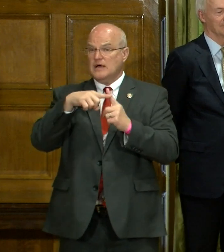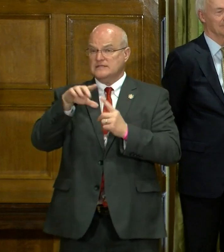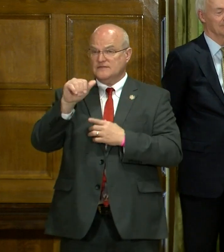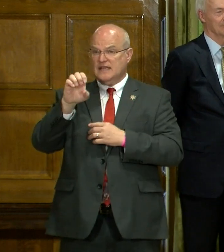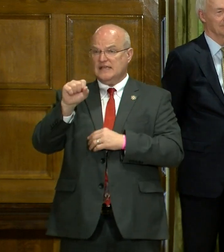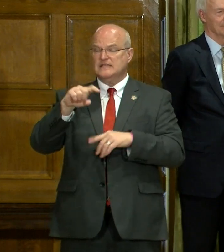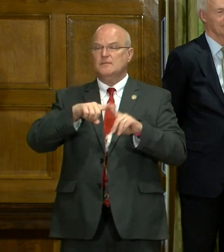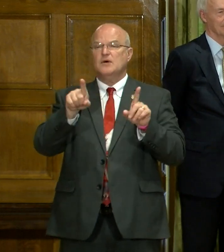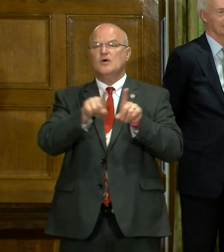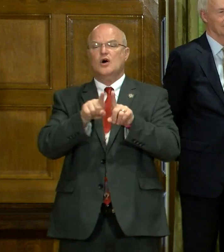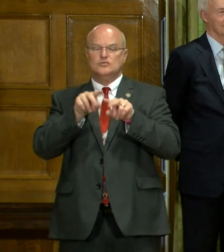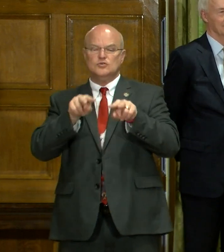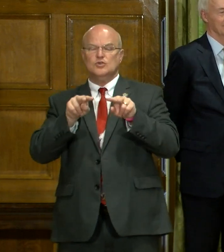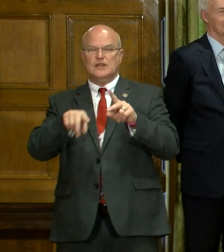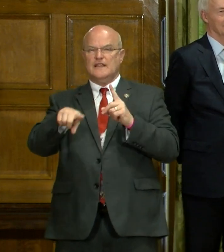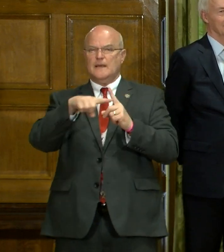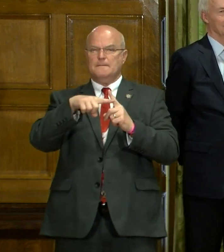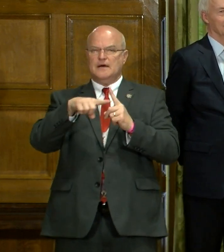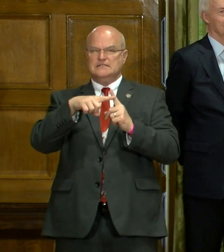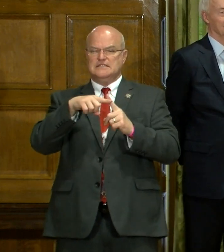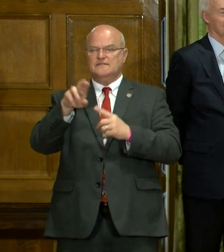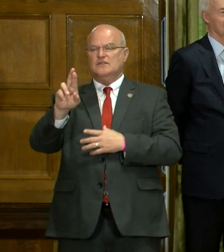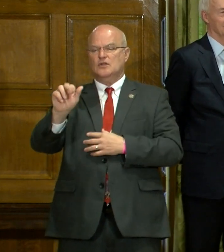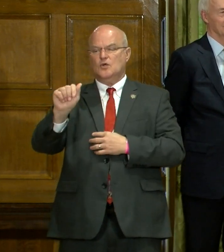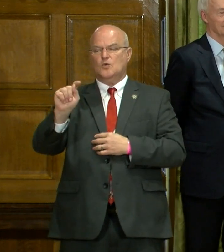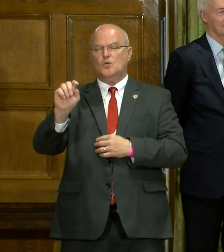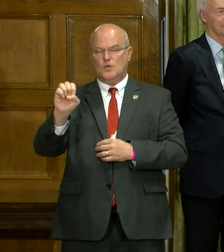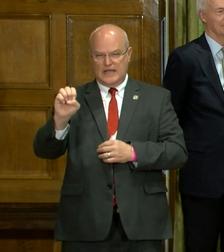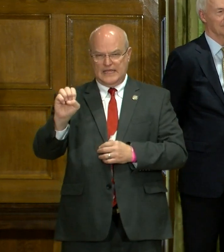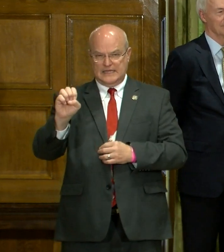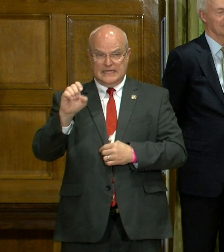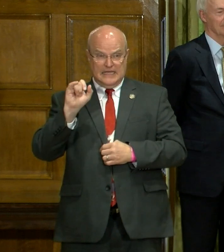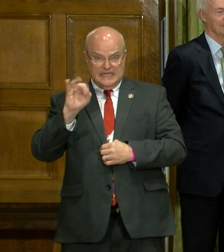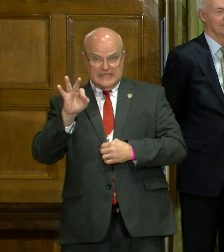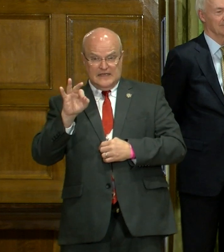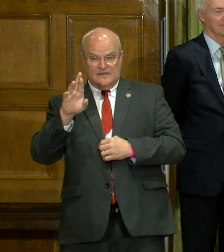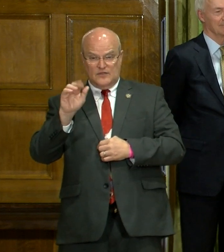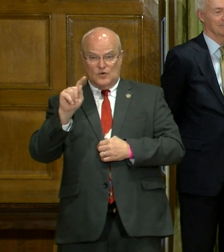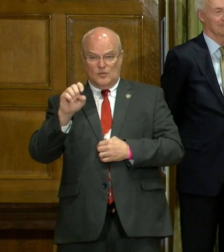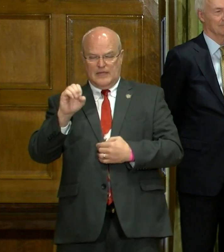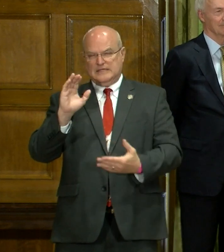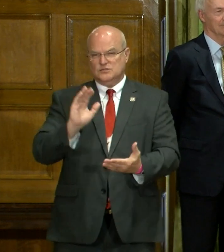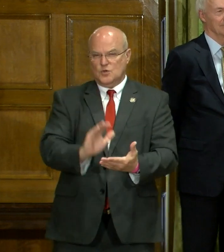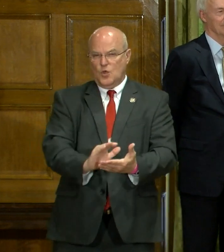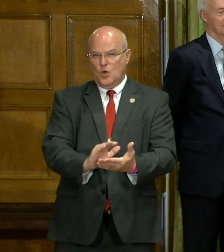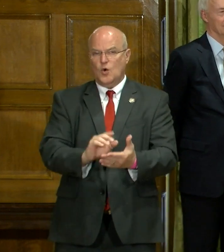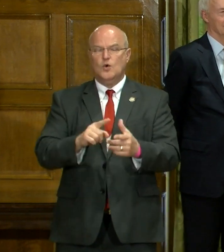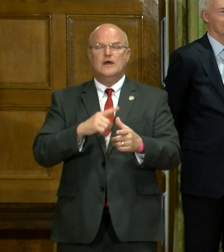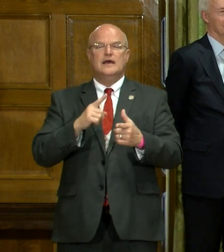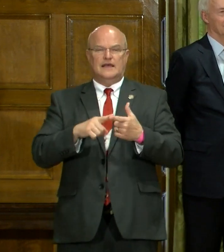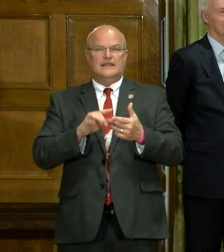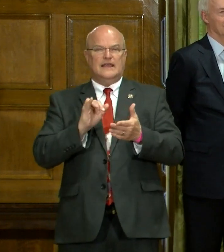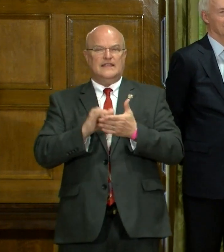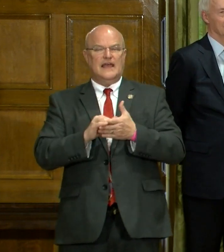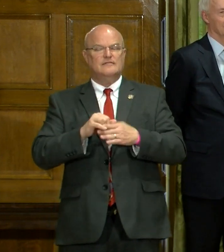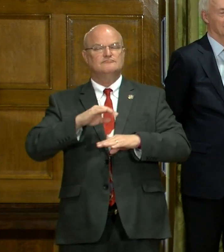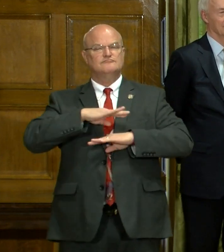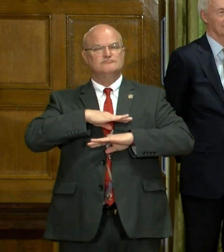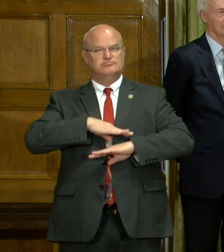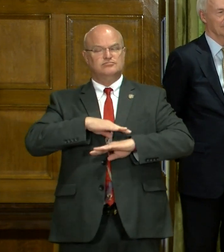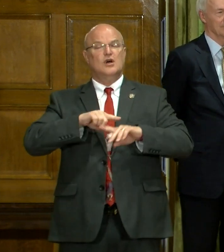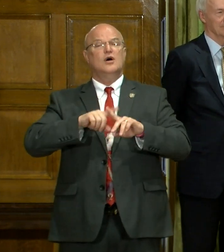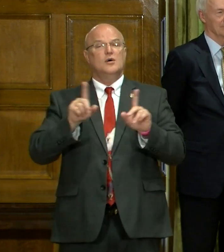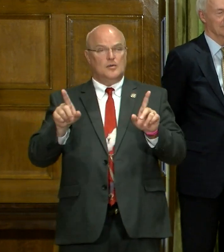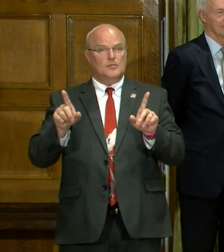cases, but we'll also be looking at the positivity rate. If that rate is remaining low, then that will be comforting,